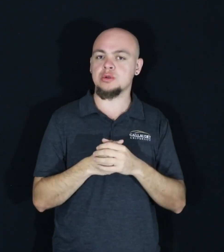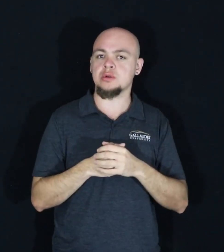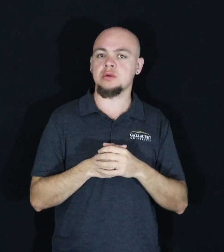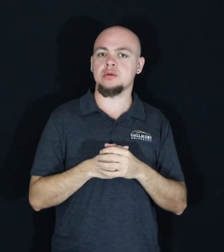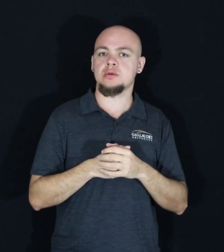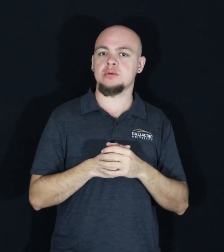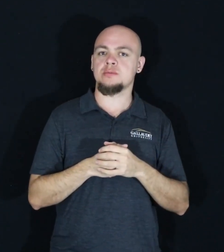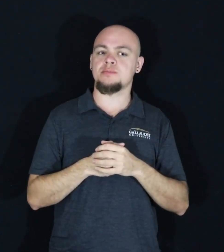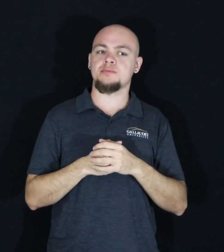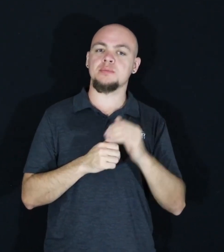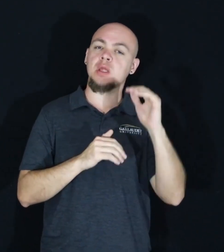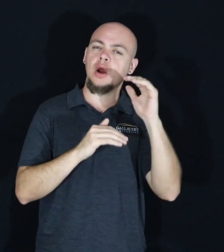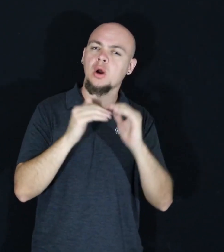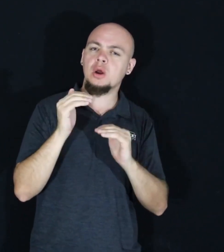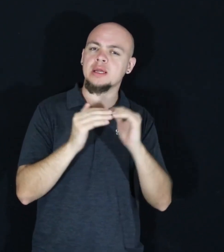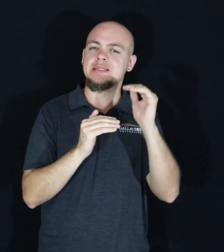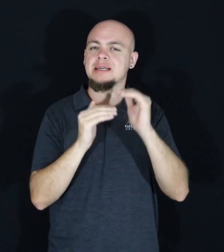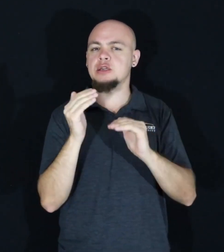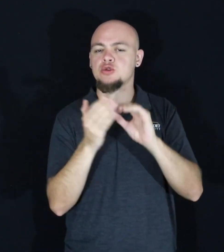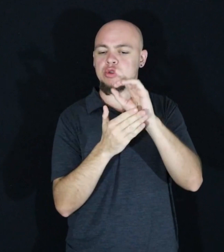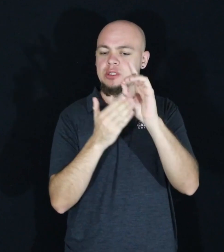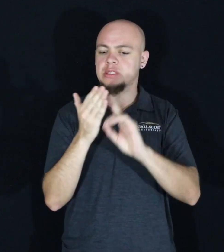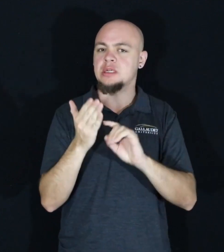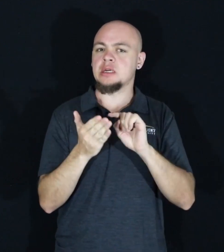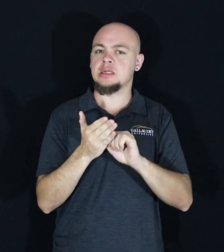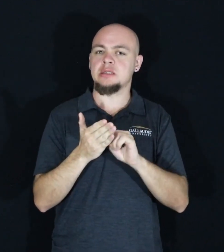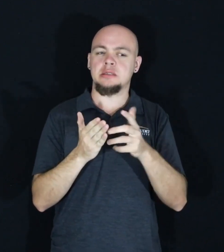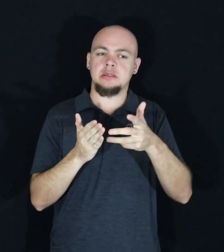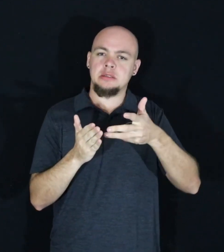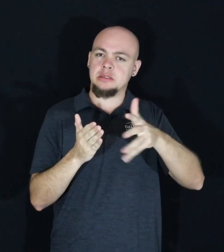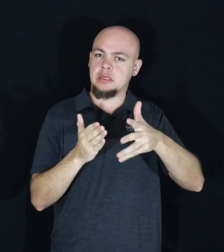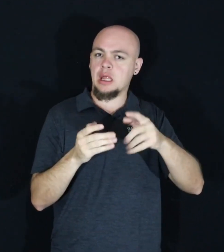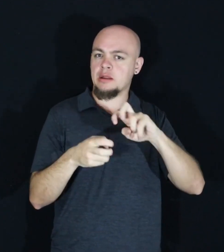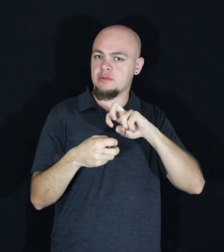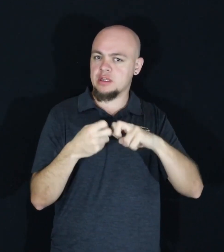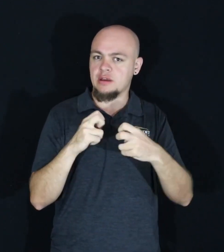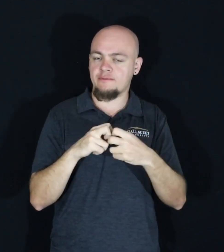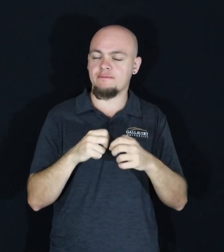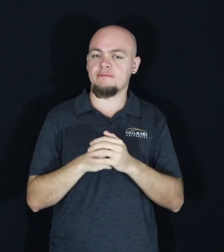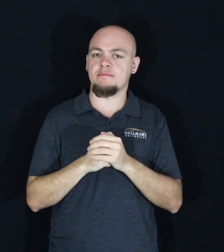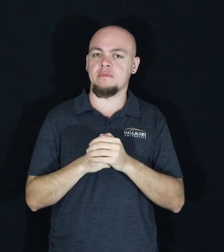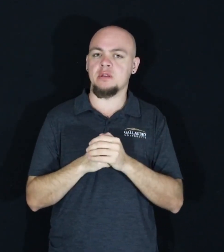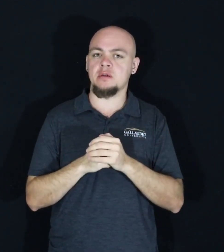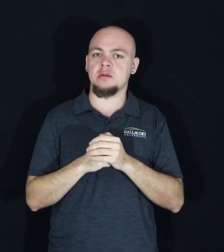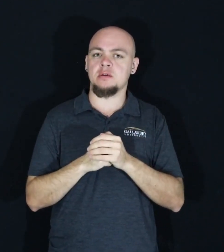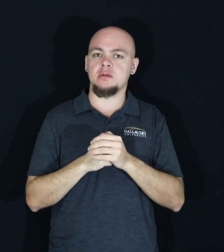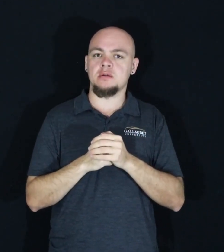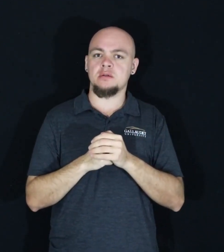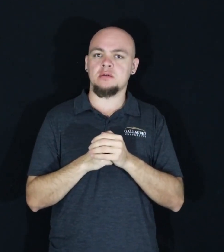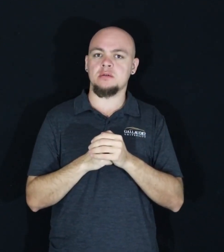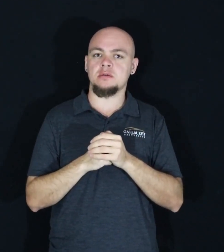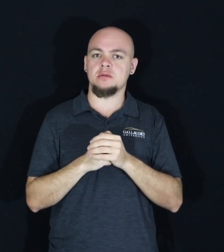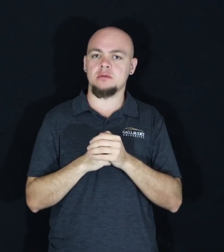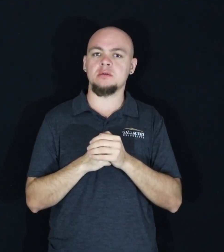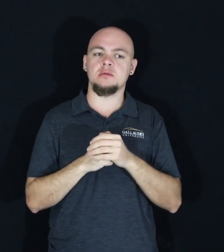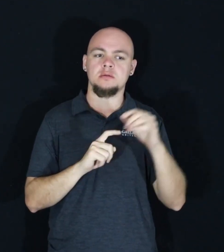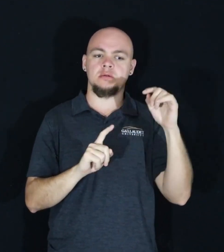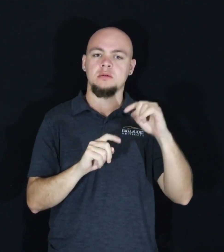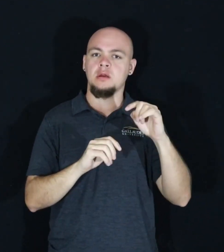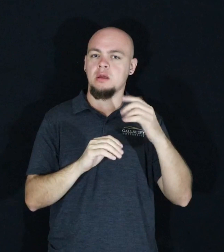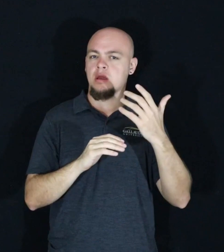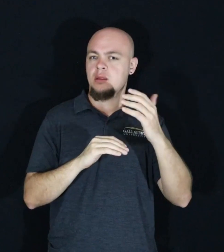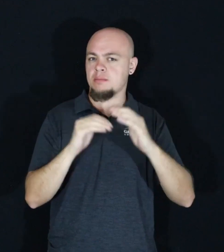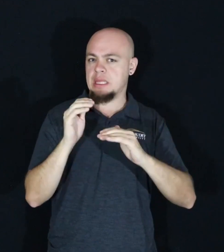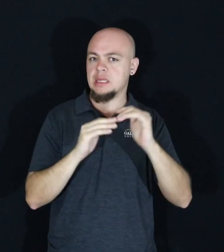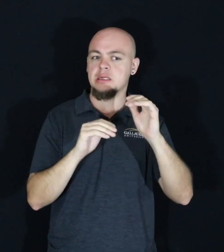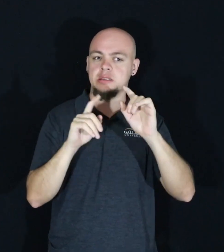for architectural design, though, it's a little bit difficult because it's challenging to apply the build, test, learn